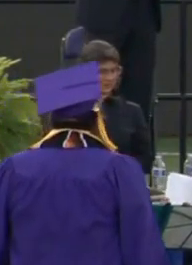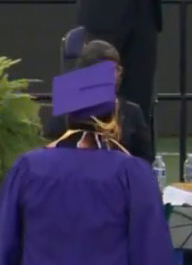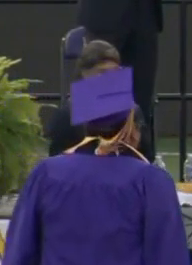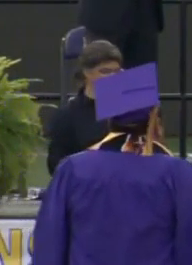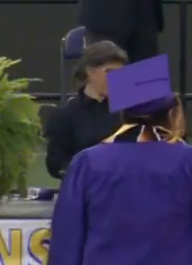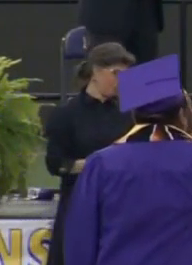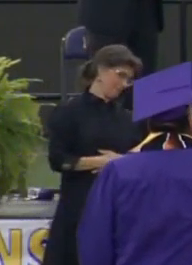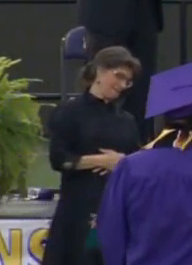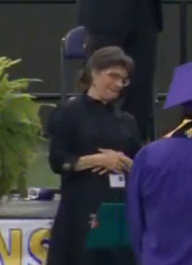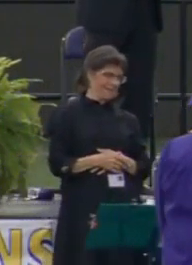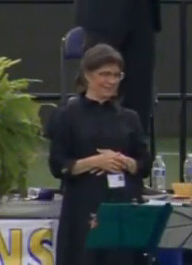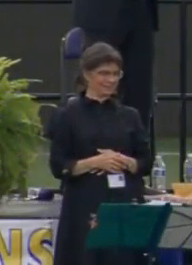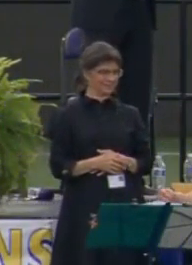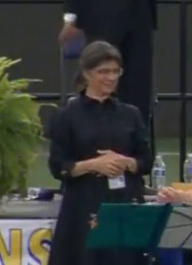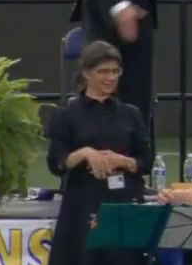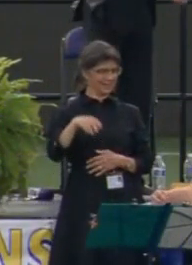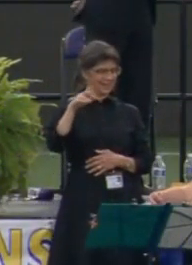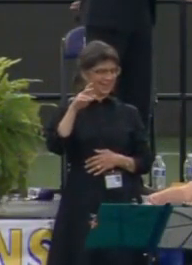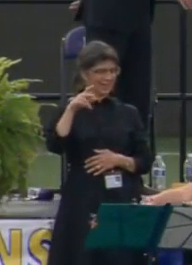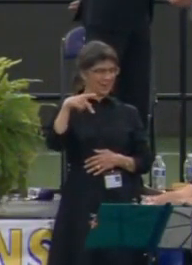Piper Burge.